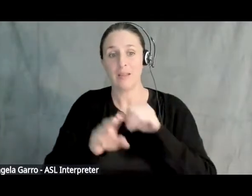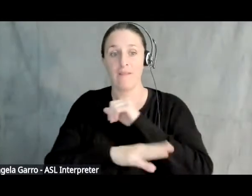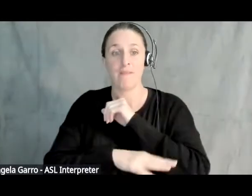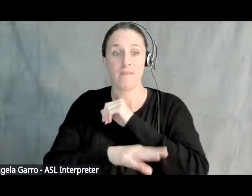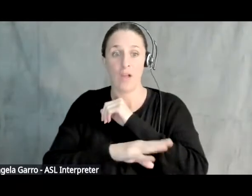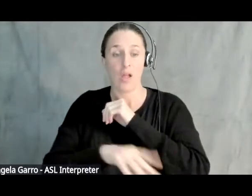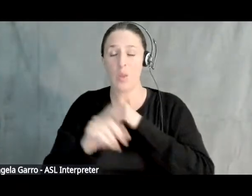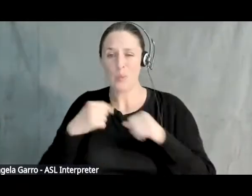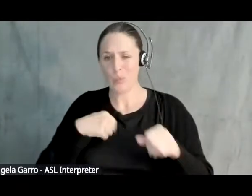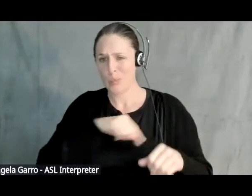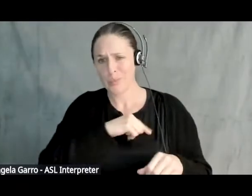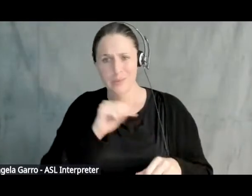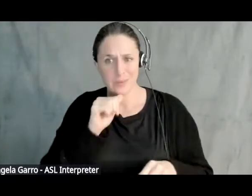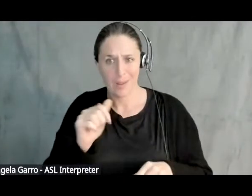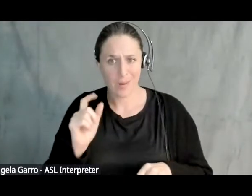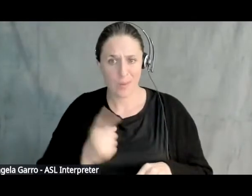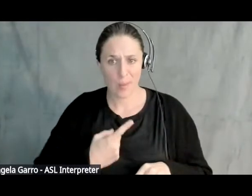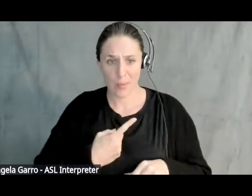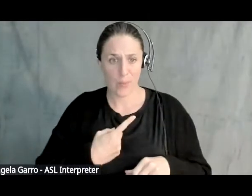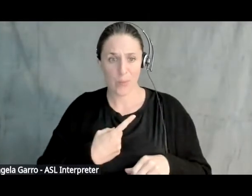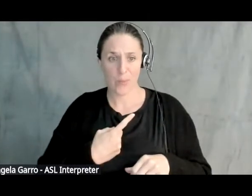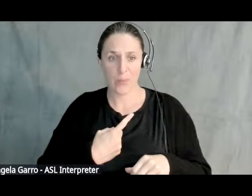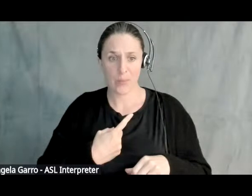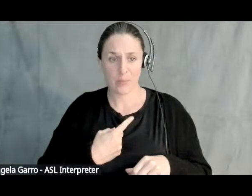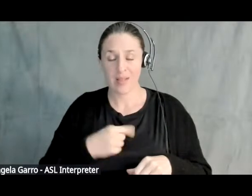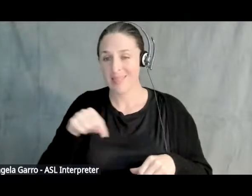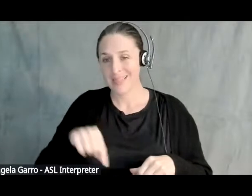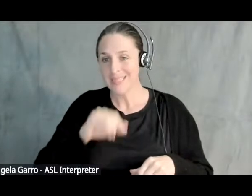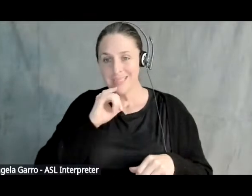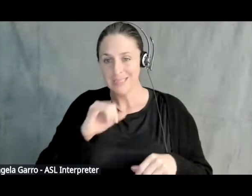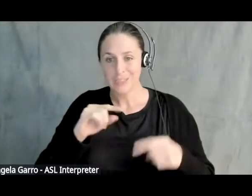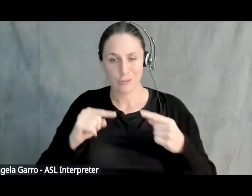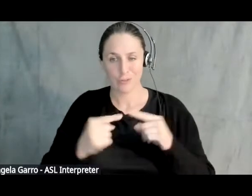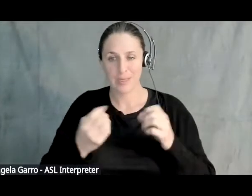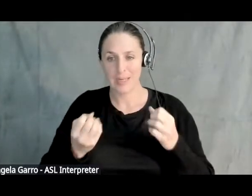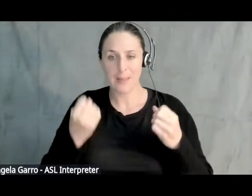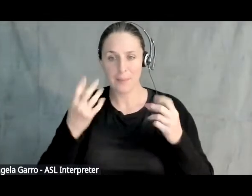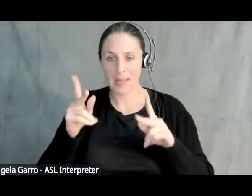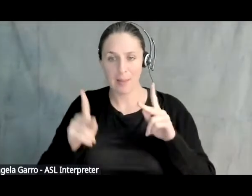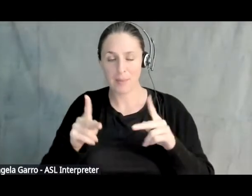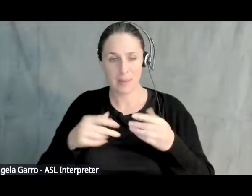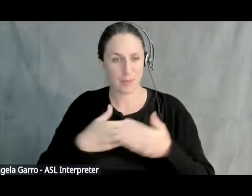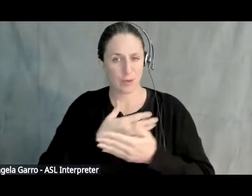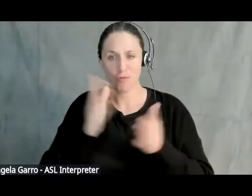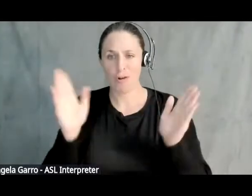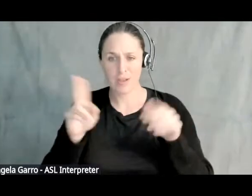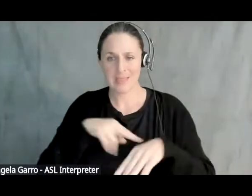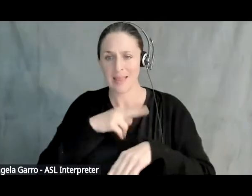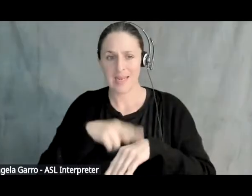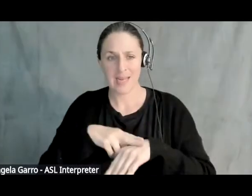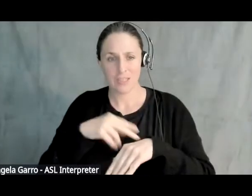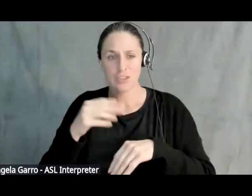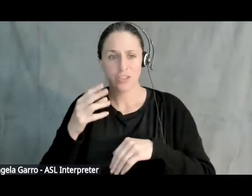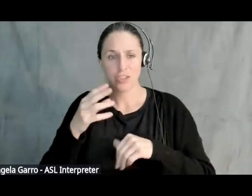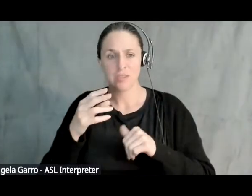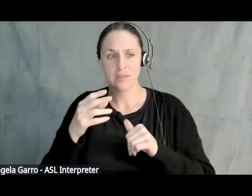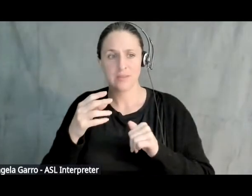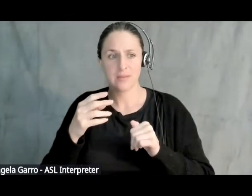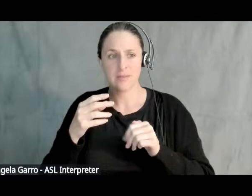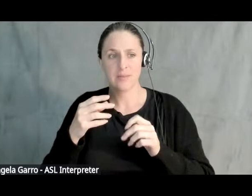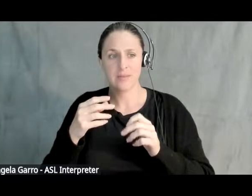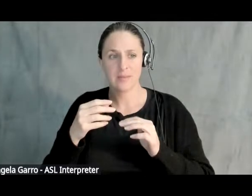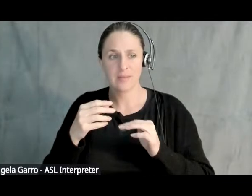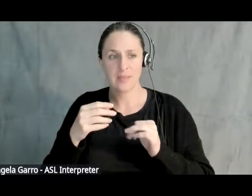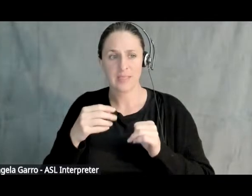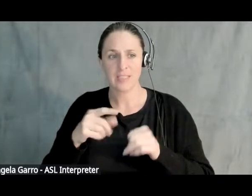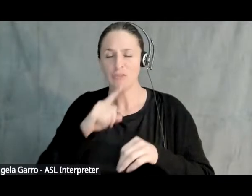alone. I mean, this is hurting many people across the nation, and it's